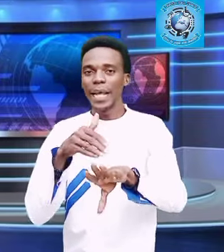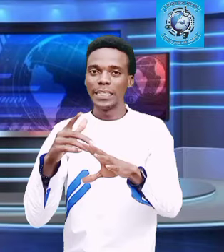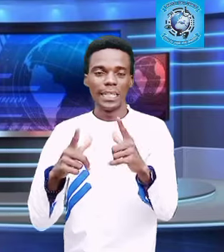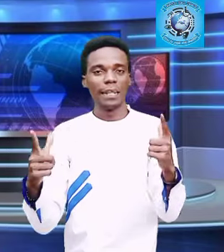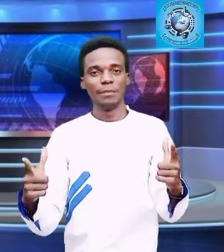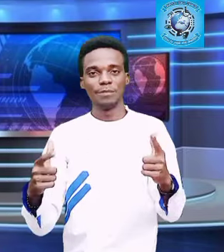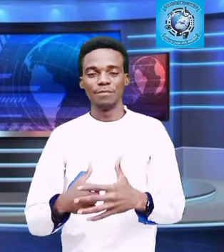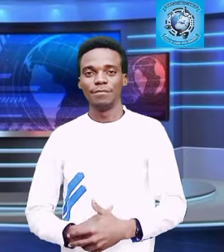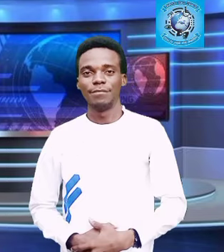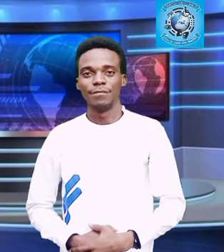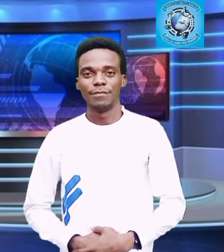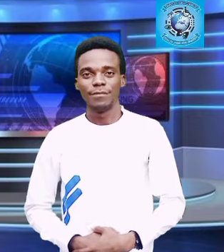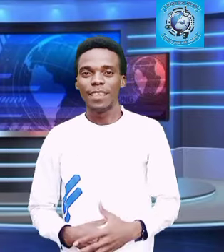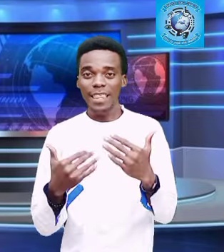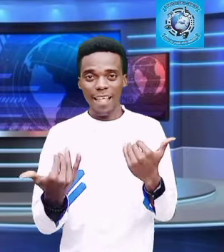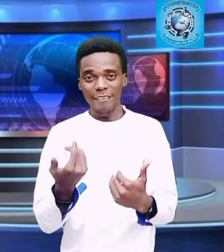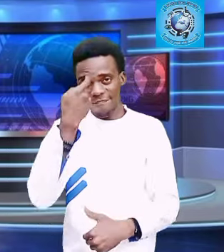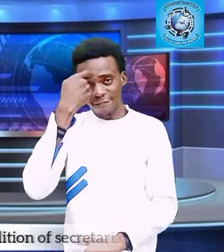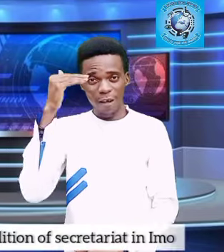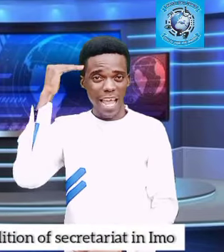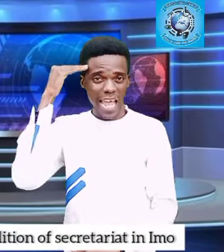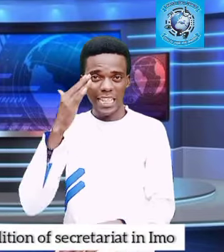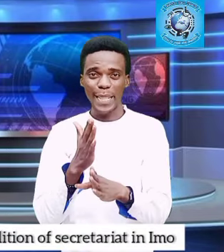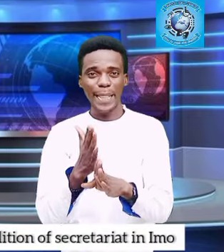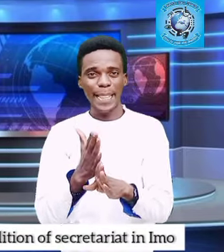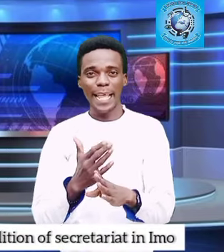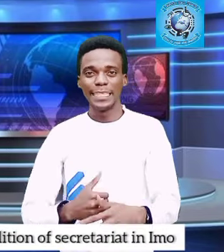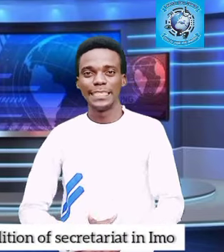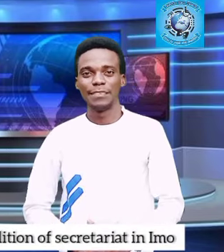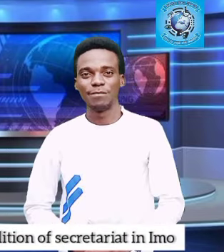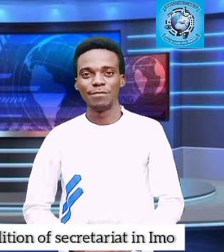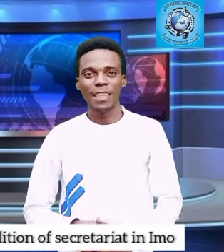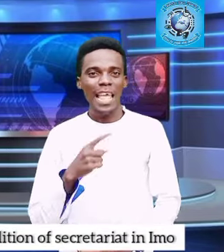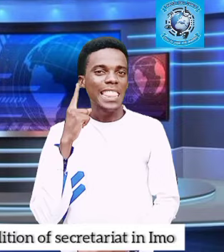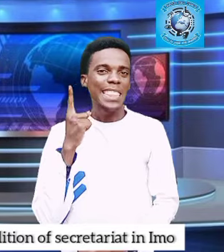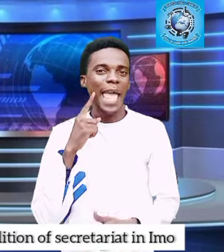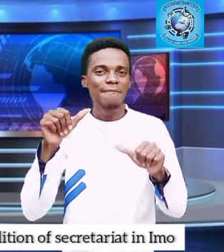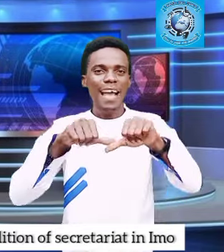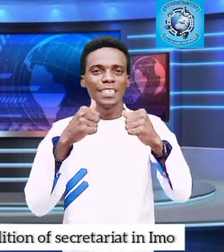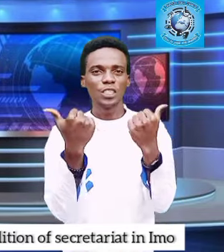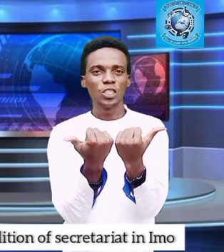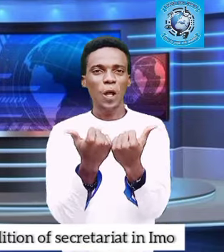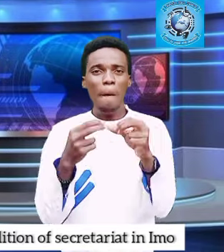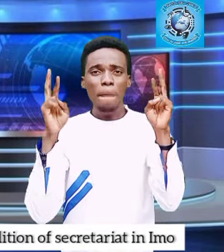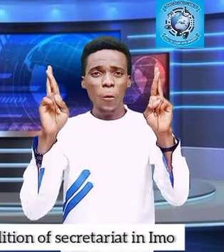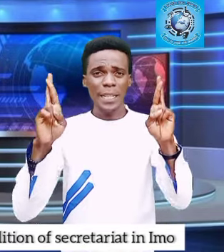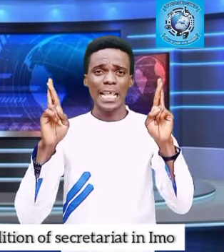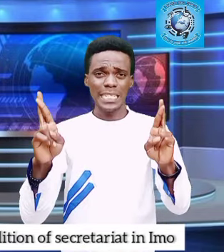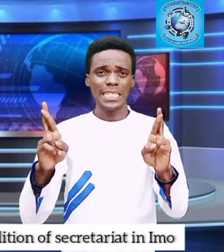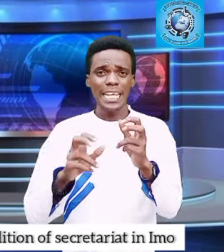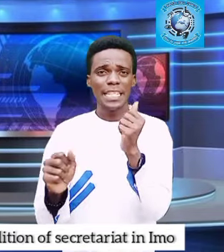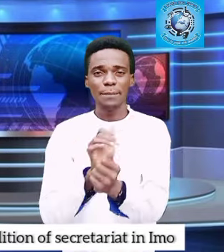large. Now for the headlines. Deaf Association protests demolition